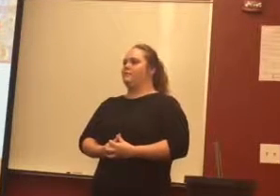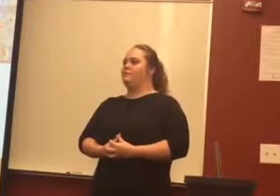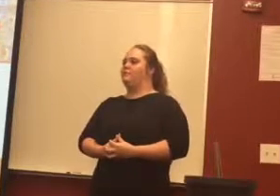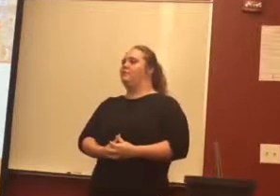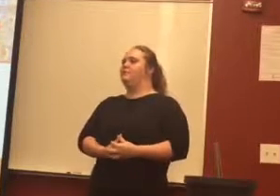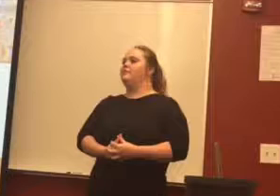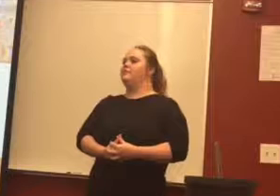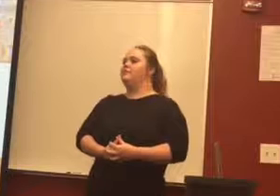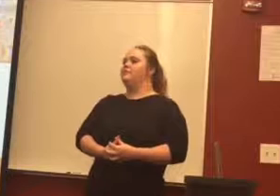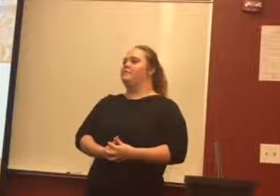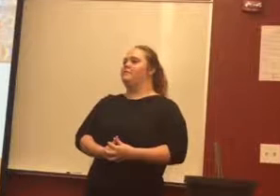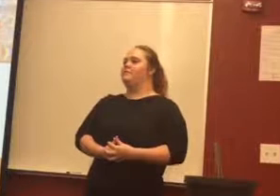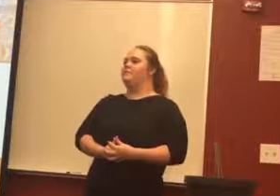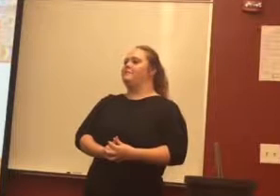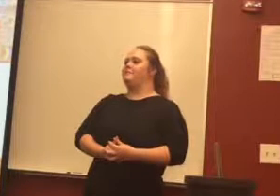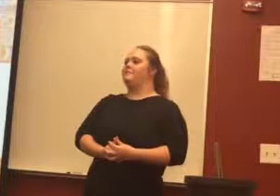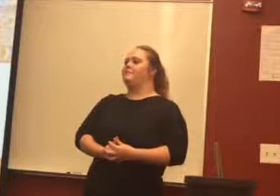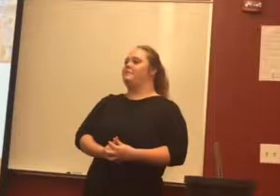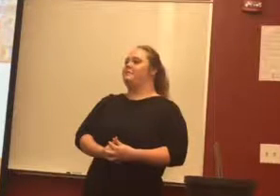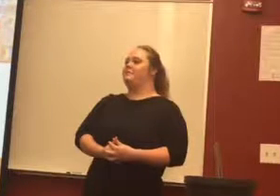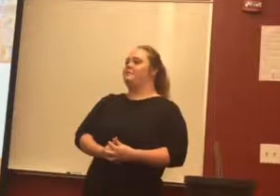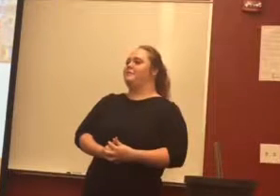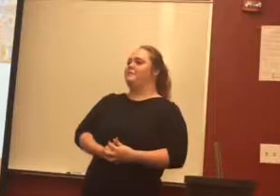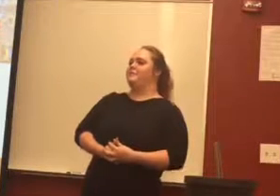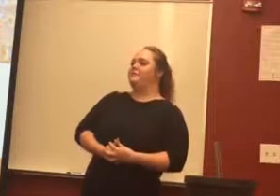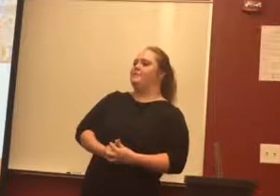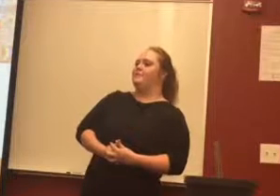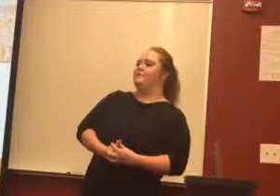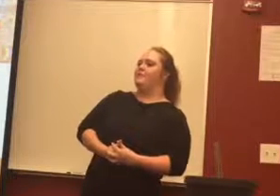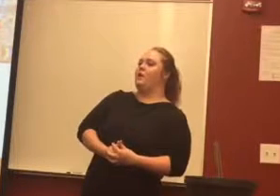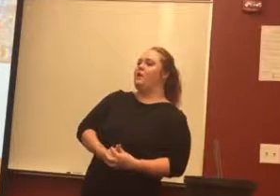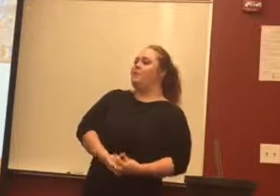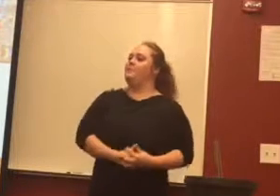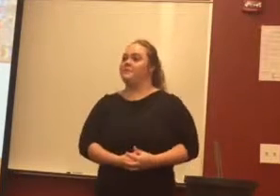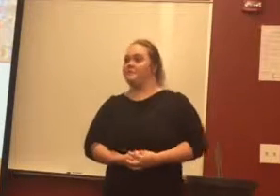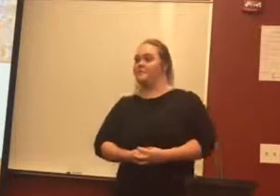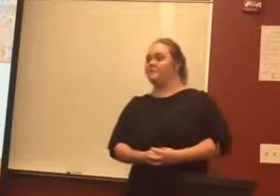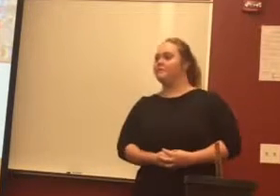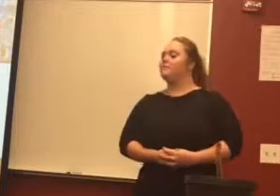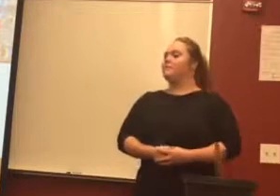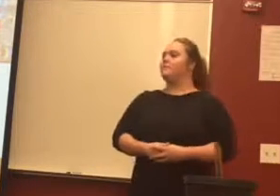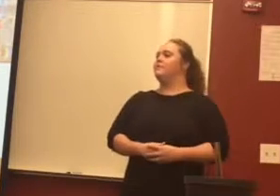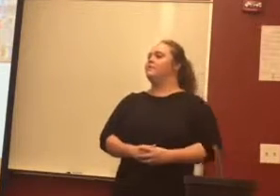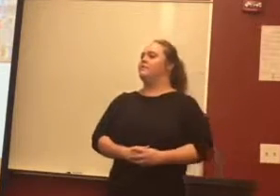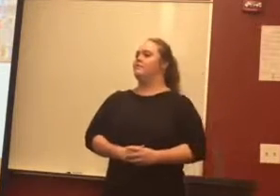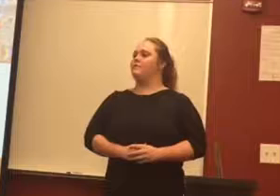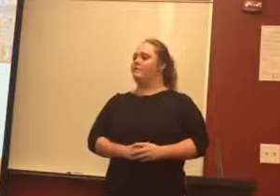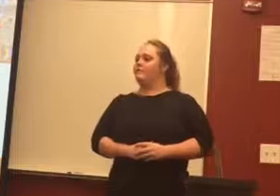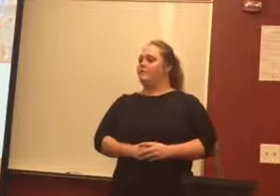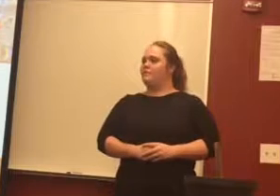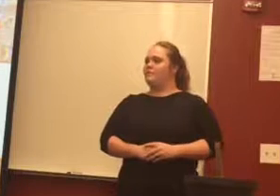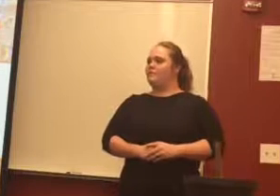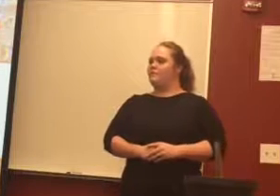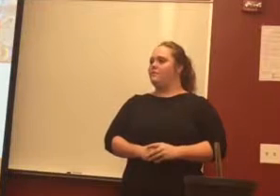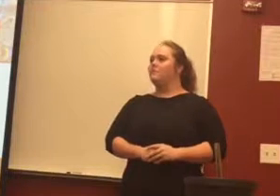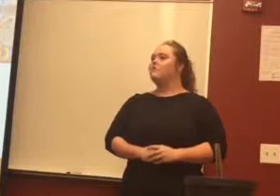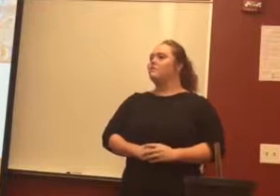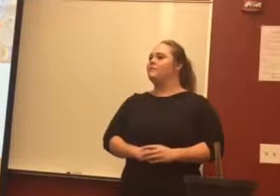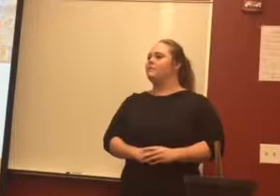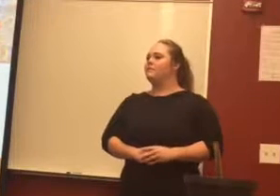decision about. You know, you're like, lines for, use some processing time. Kind of let her get it out, and that'll help